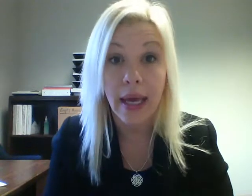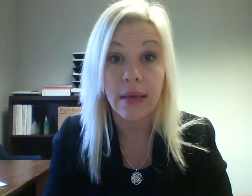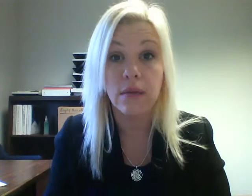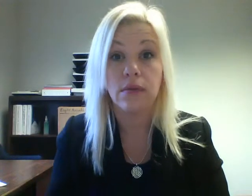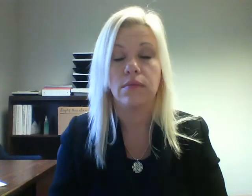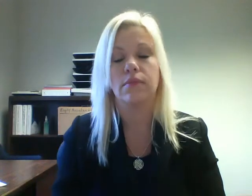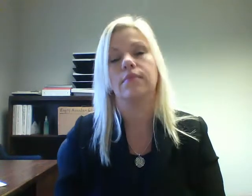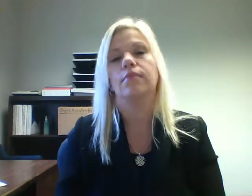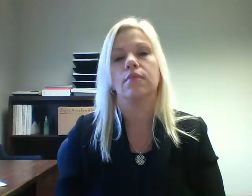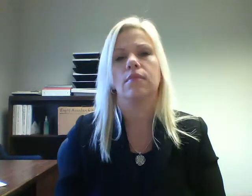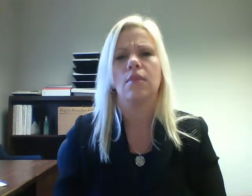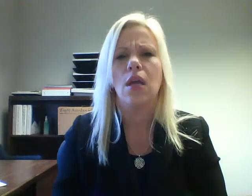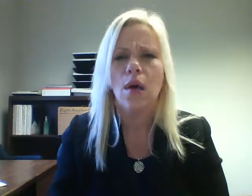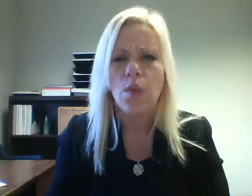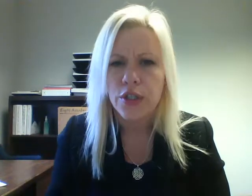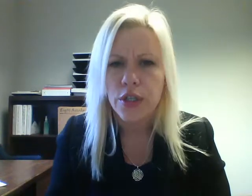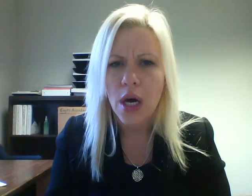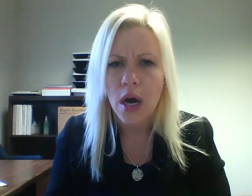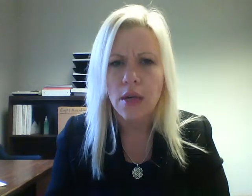okay? Where's your dog?